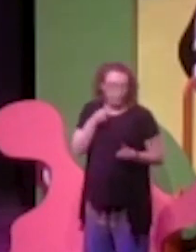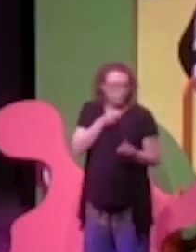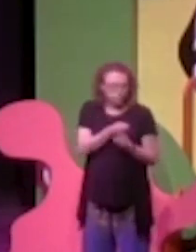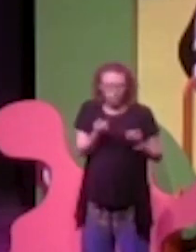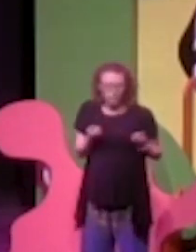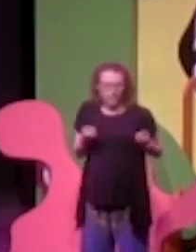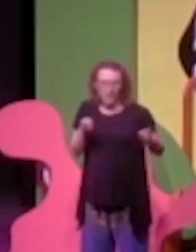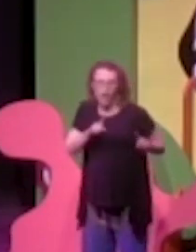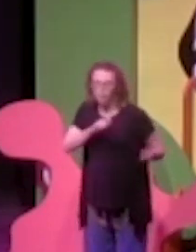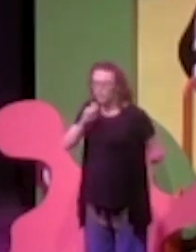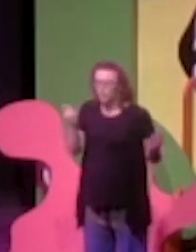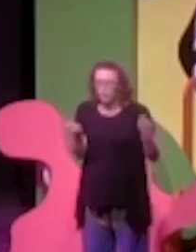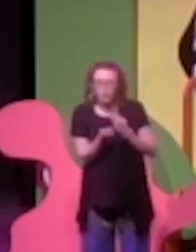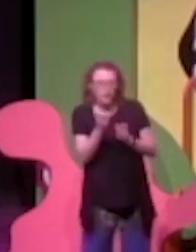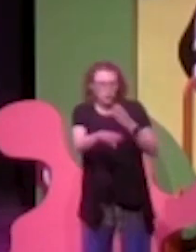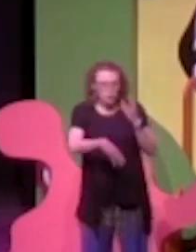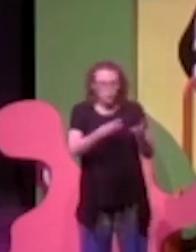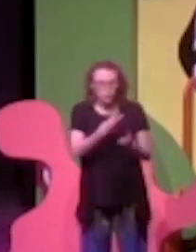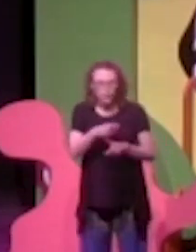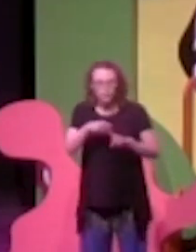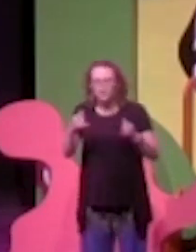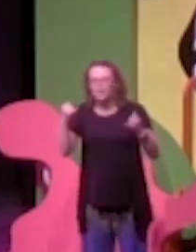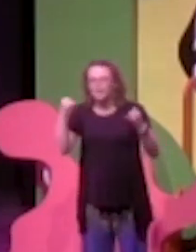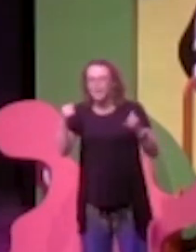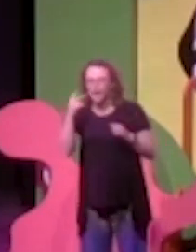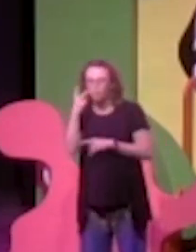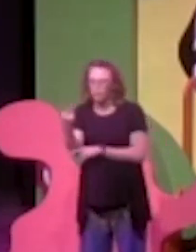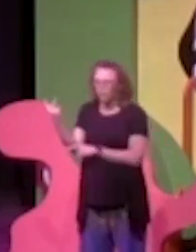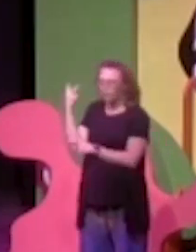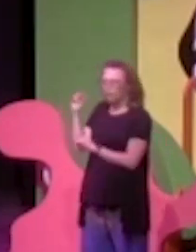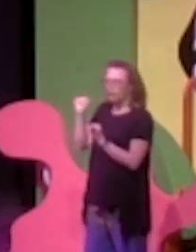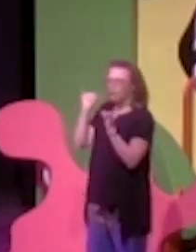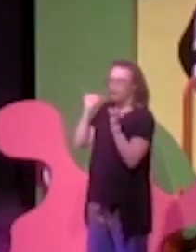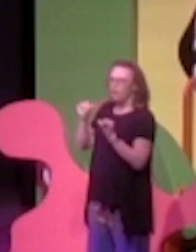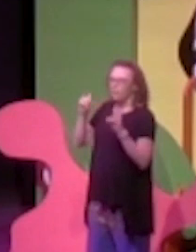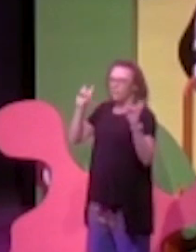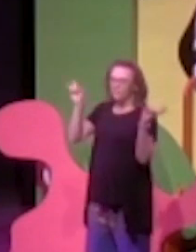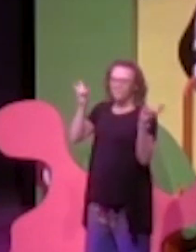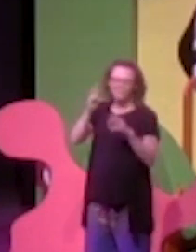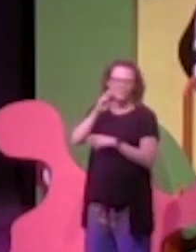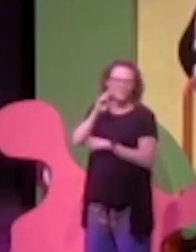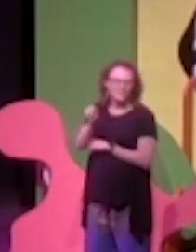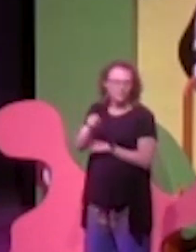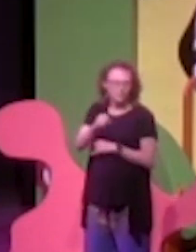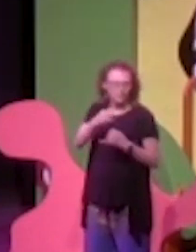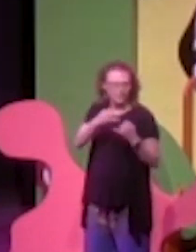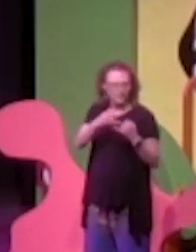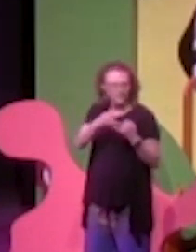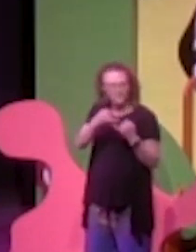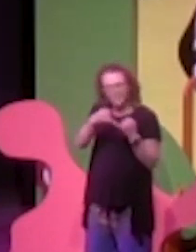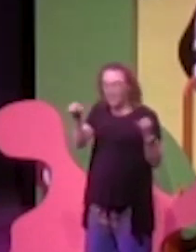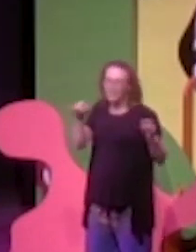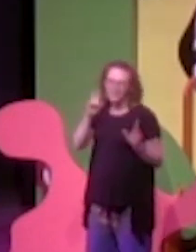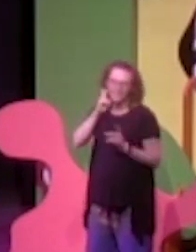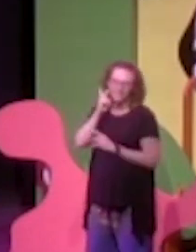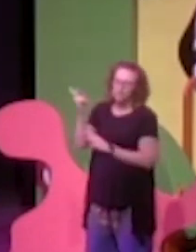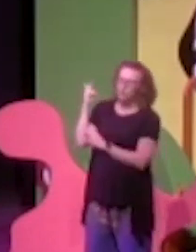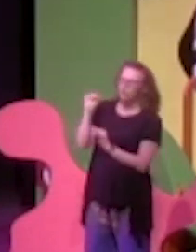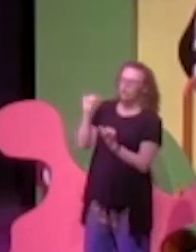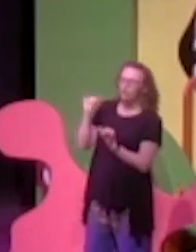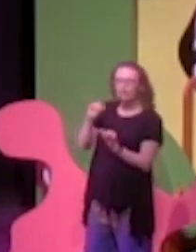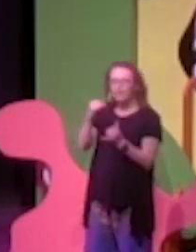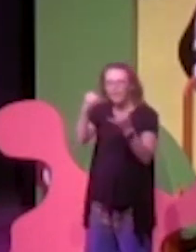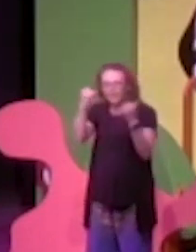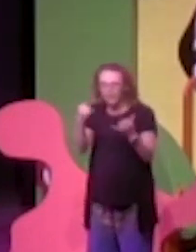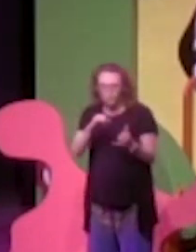worldwide awakening of the value of individuals. We teach our children to sit in a row,